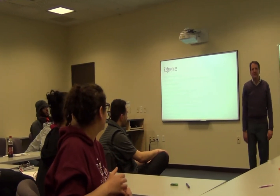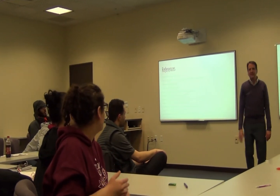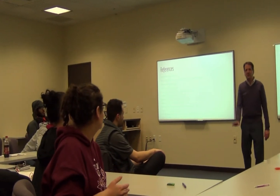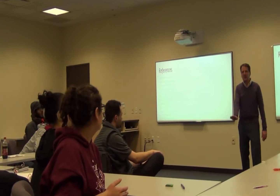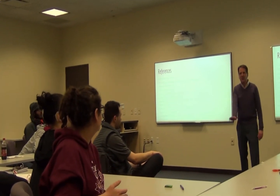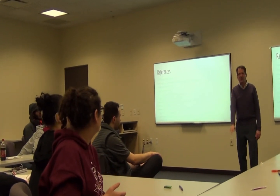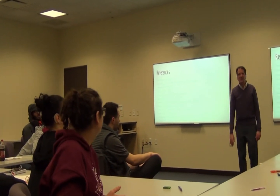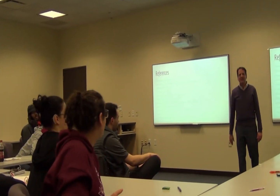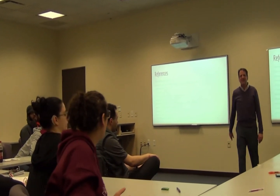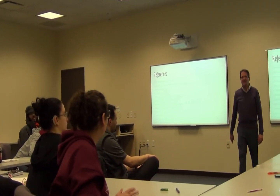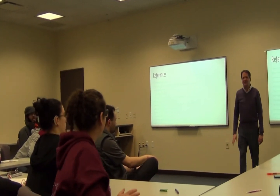They'll say shoru.